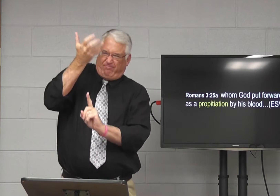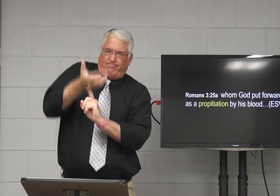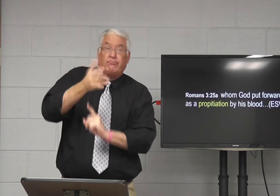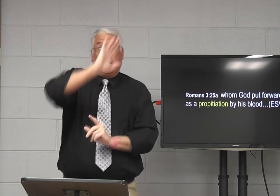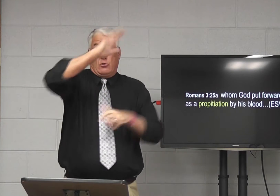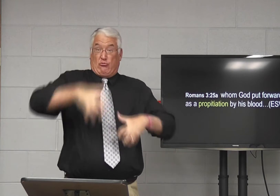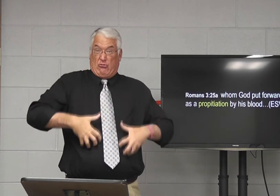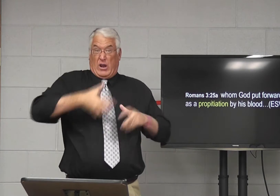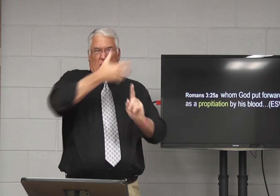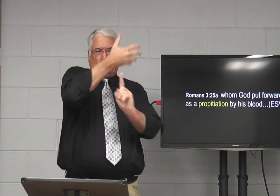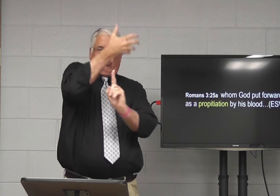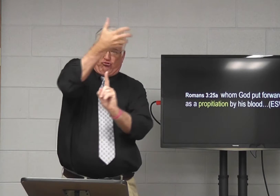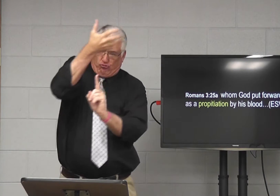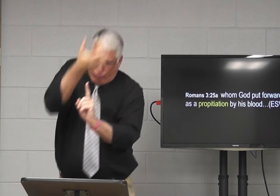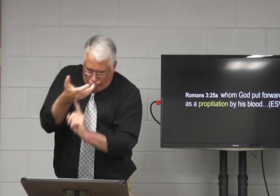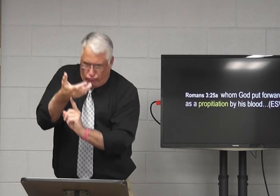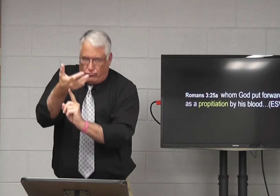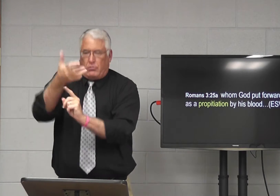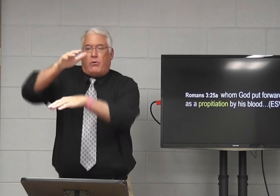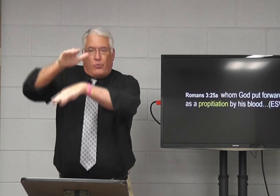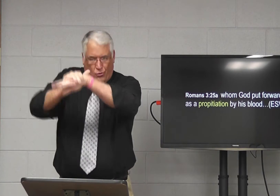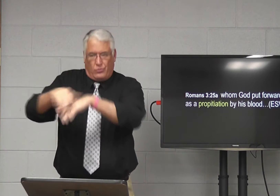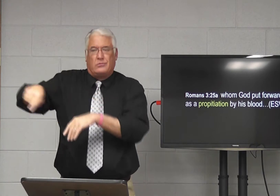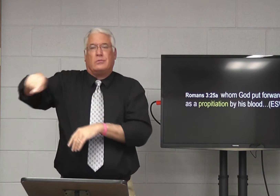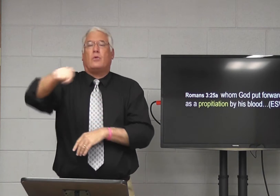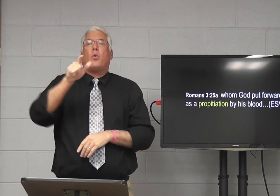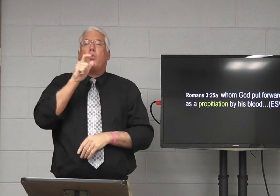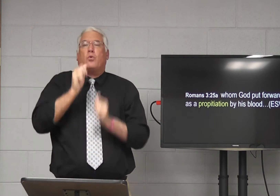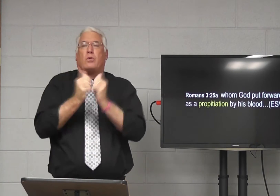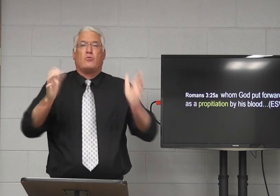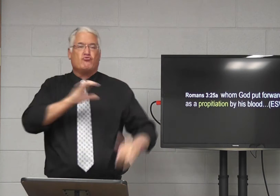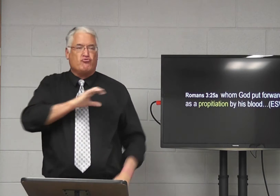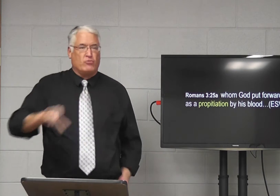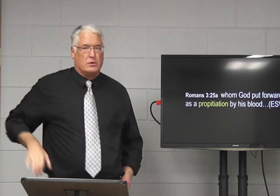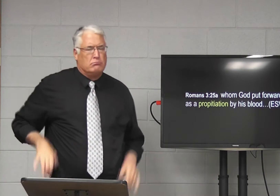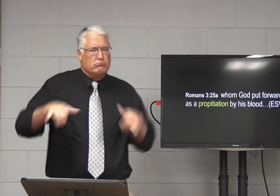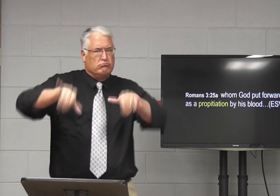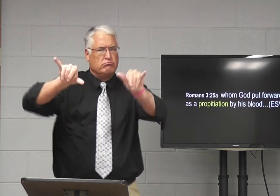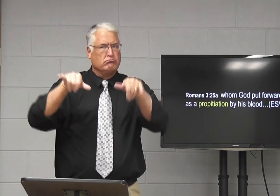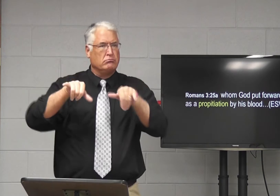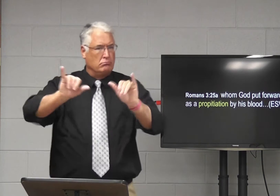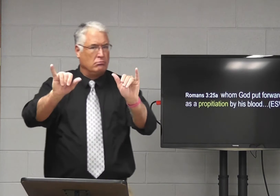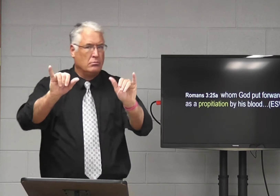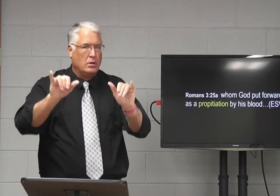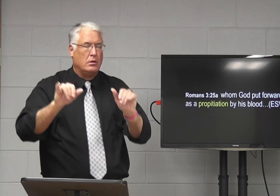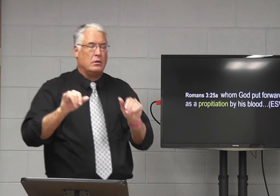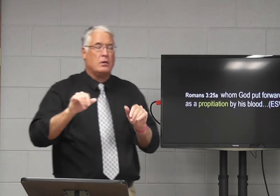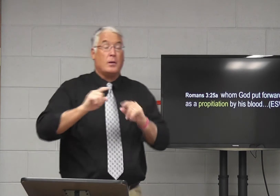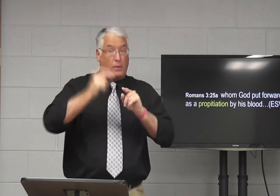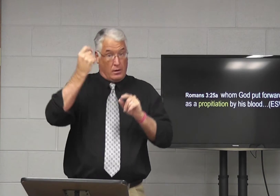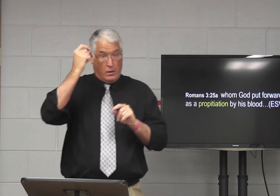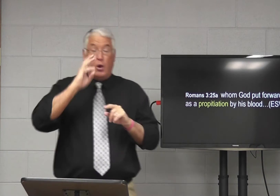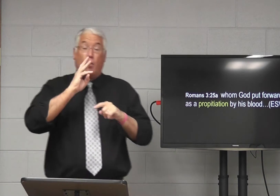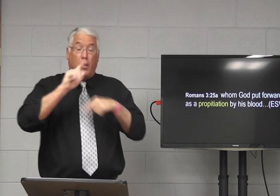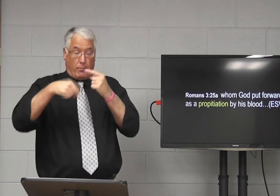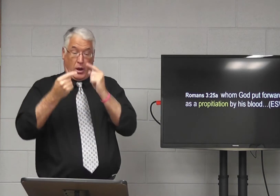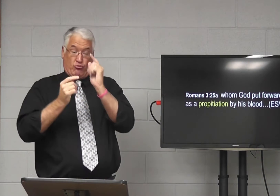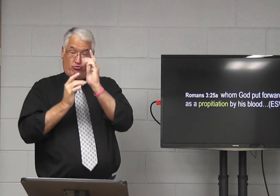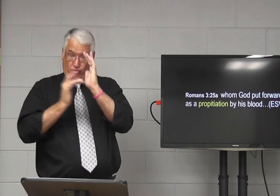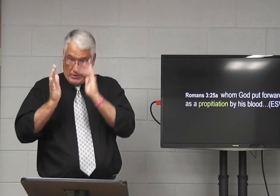yes, his anger is laid upon them. Those who do not believe in Jesus. But understand, when